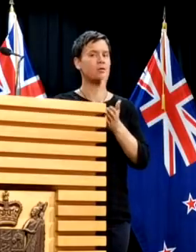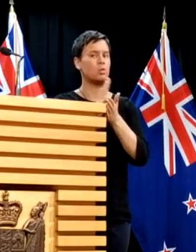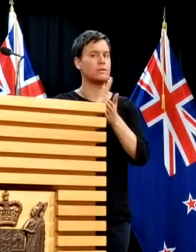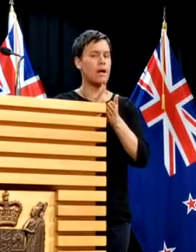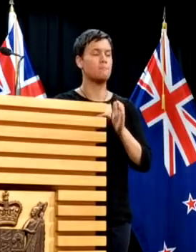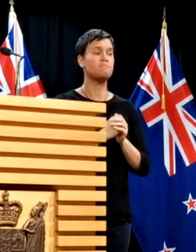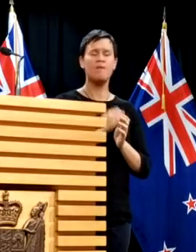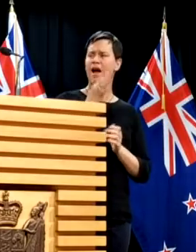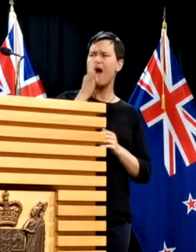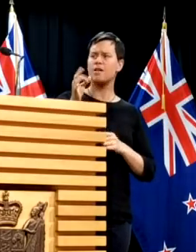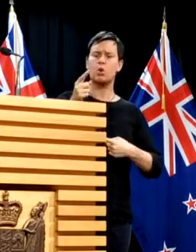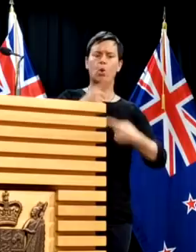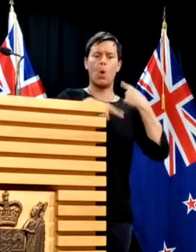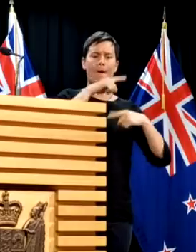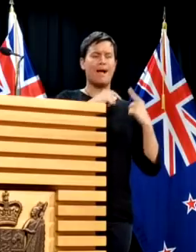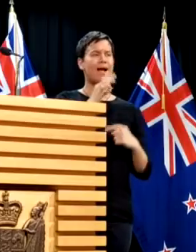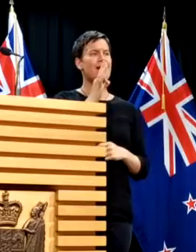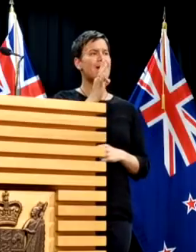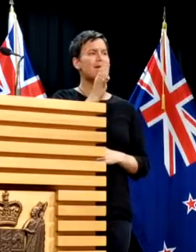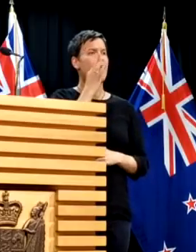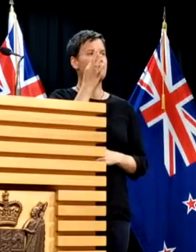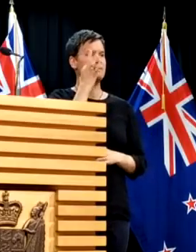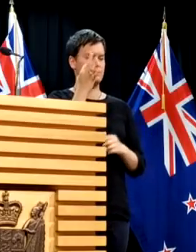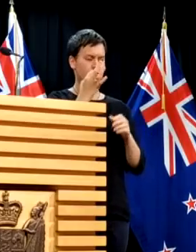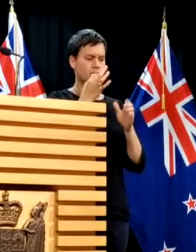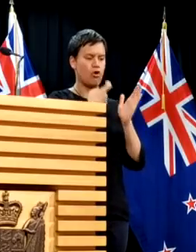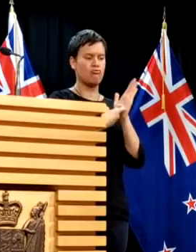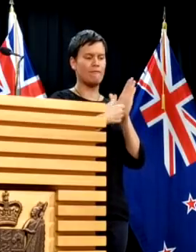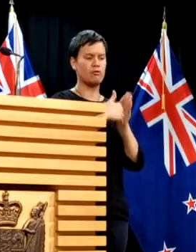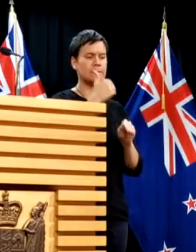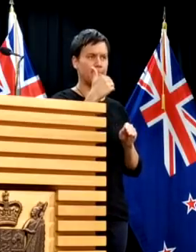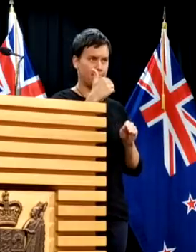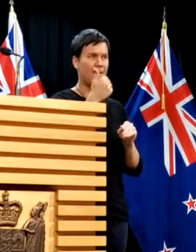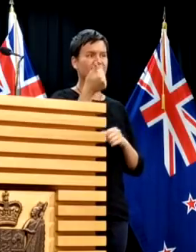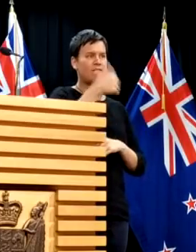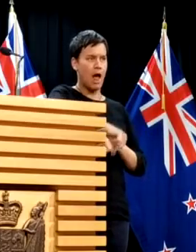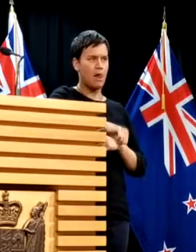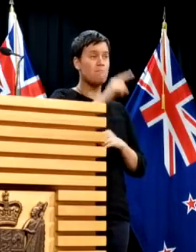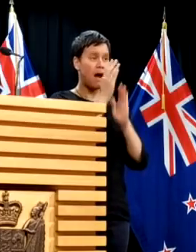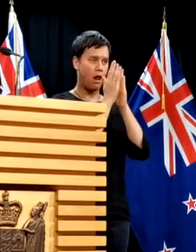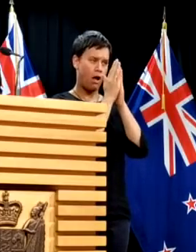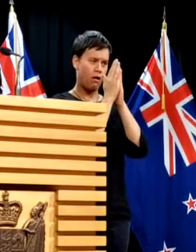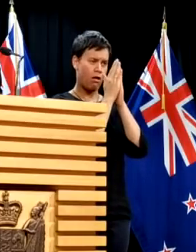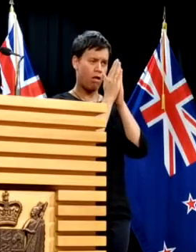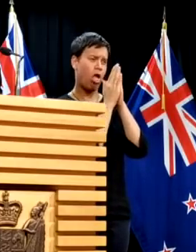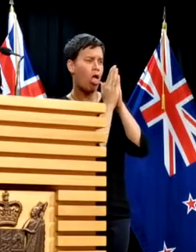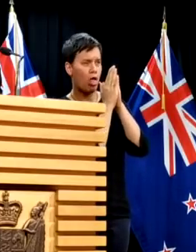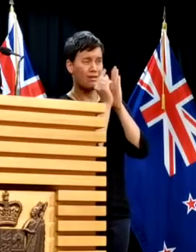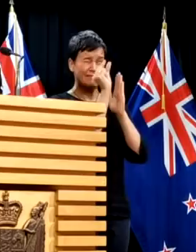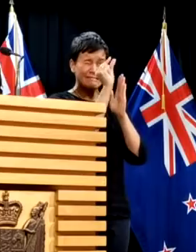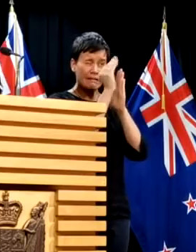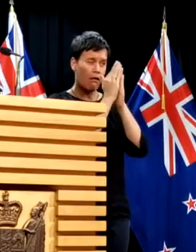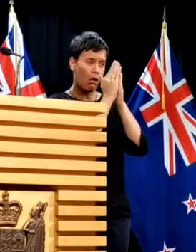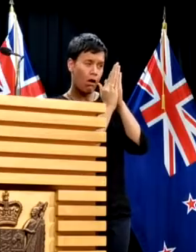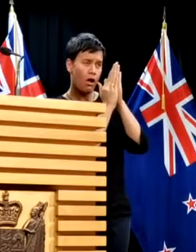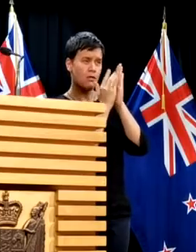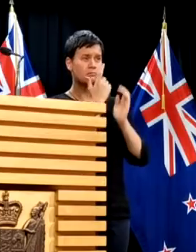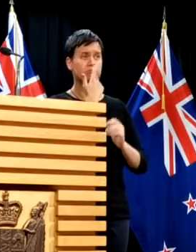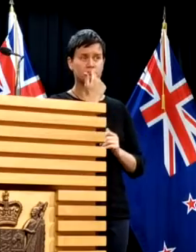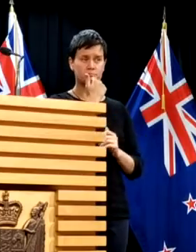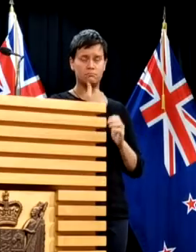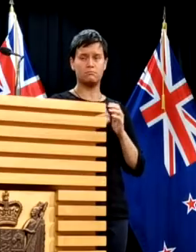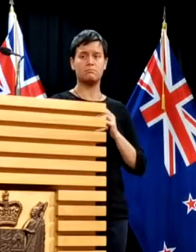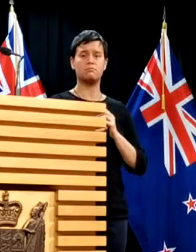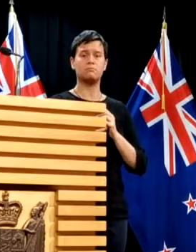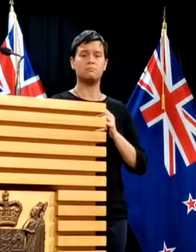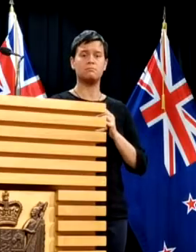this referendum for a moment, because it's going to fail very marginally. Like, it was very close. Like, 1.4 million Kiwis will express an opinion to change the law. Mm-hmm.